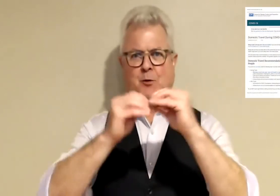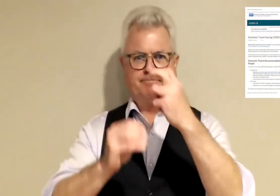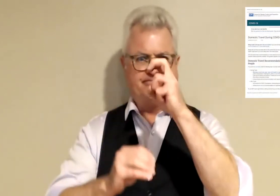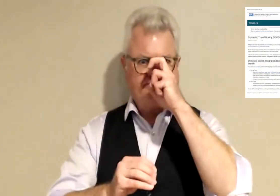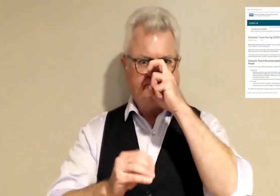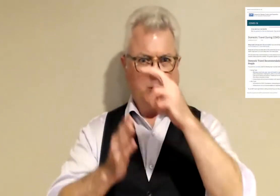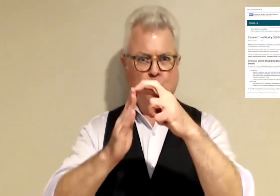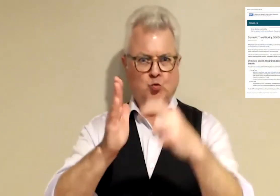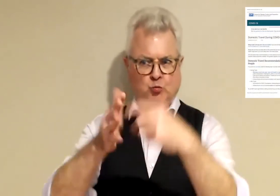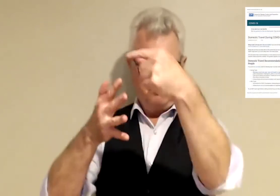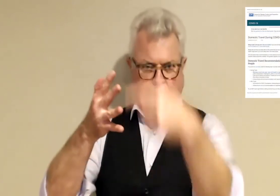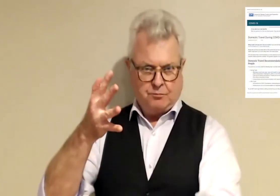their website